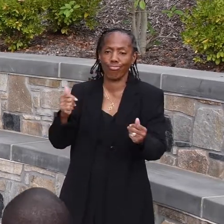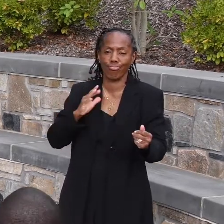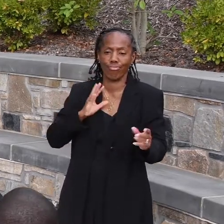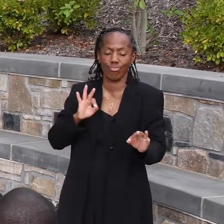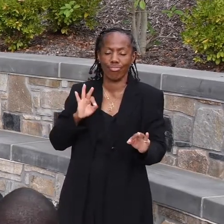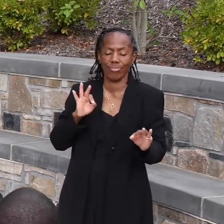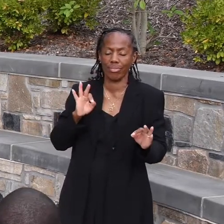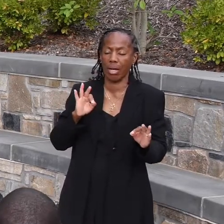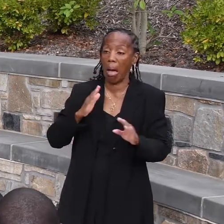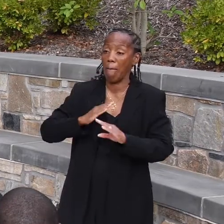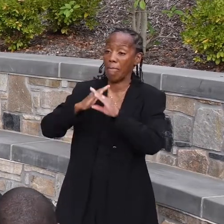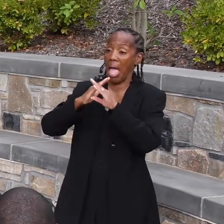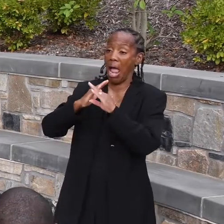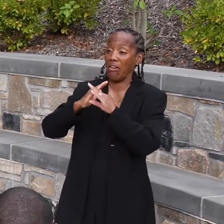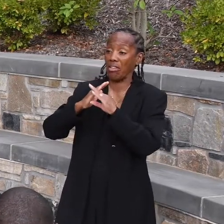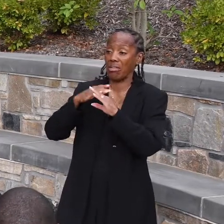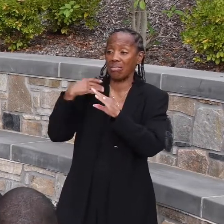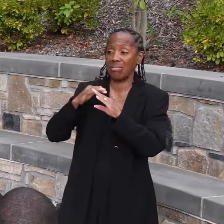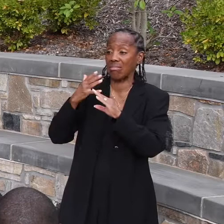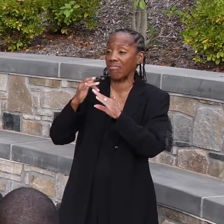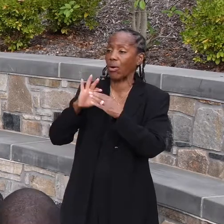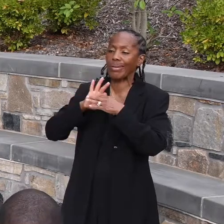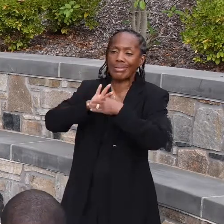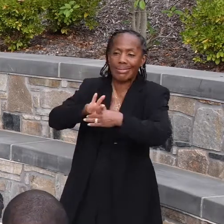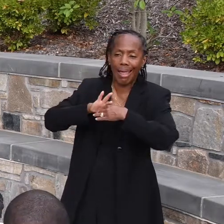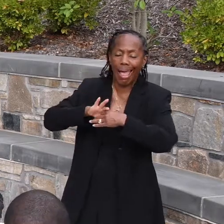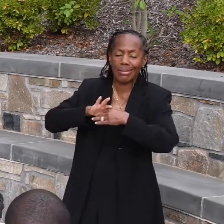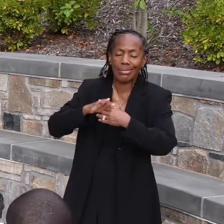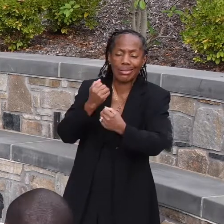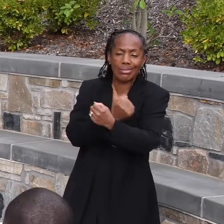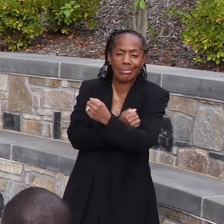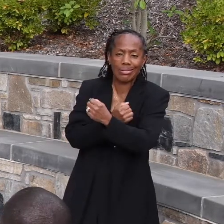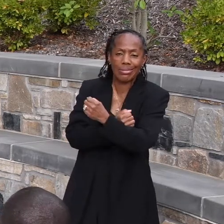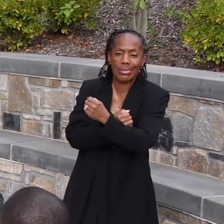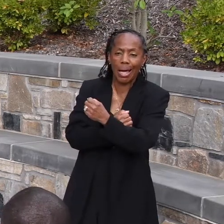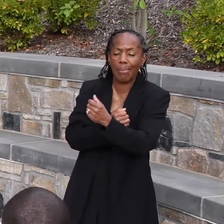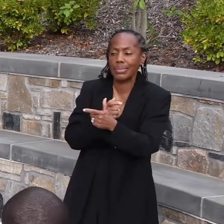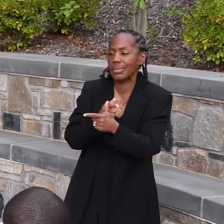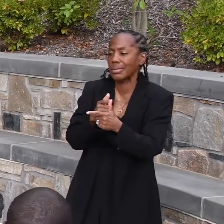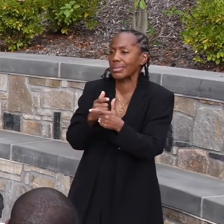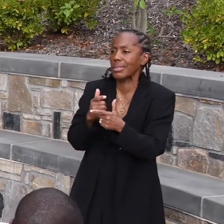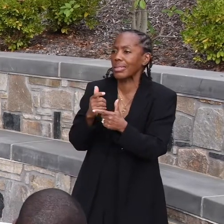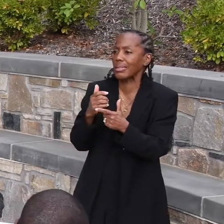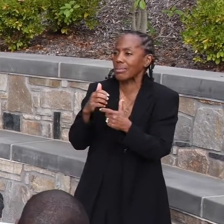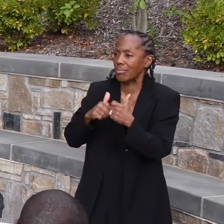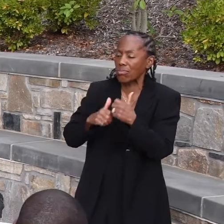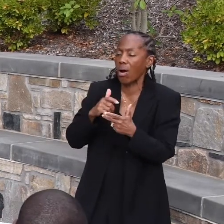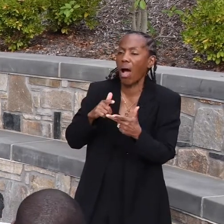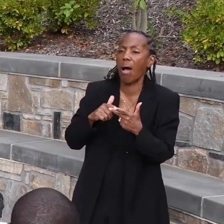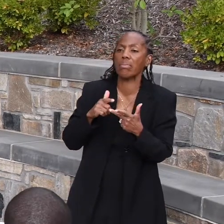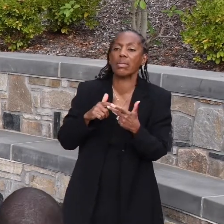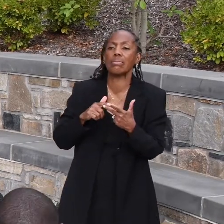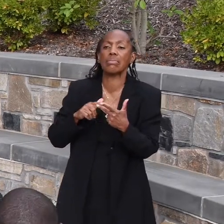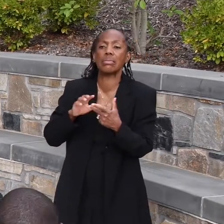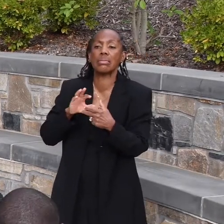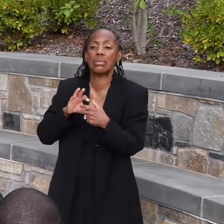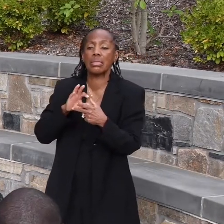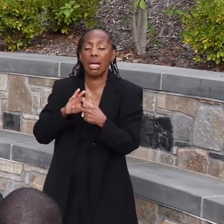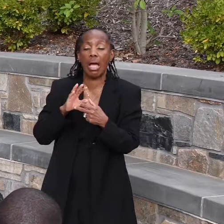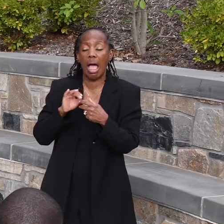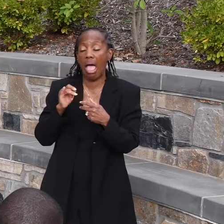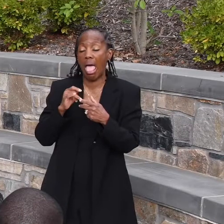A major barrier to residents connecting to substance use disorder residential treatment in a timely manner has been removed